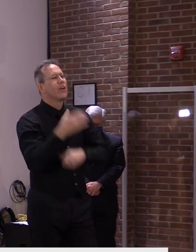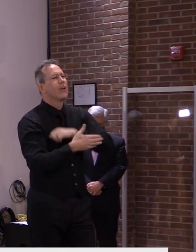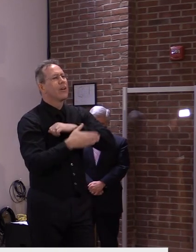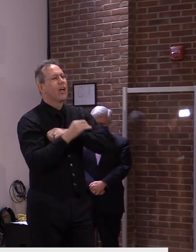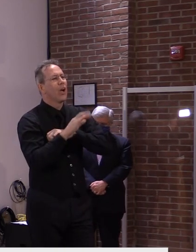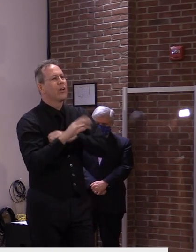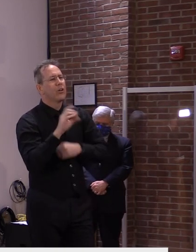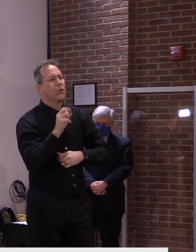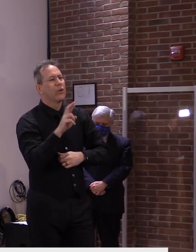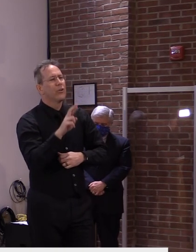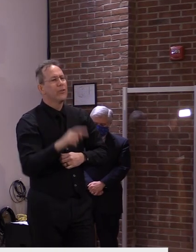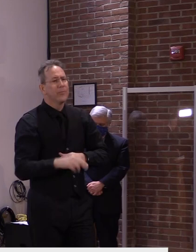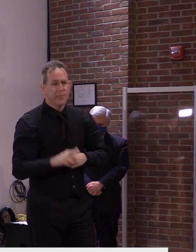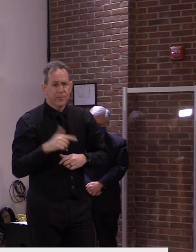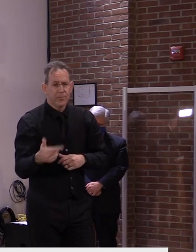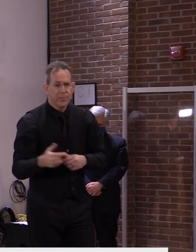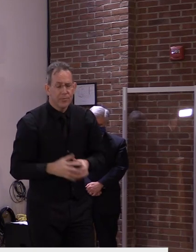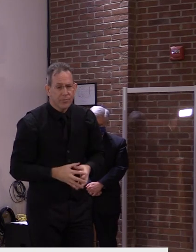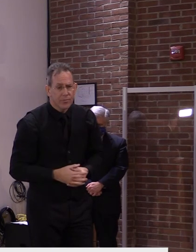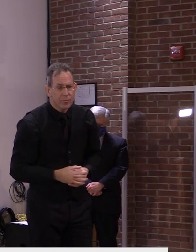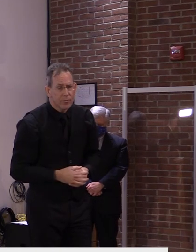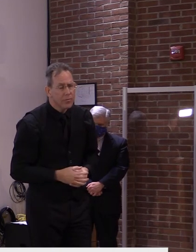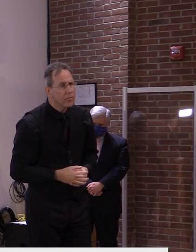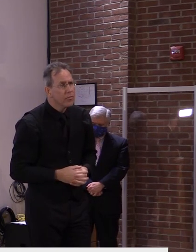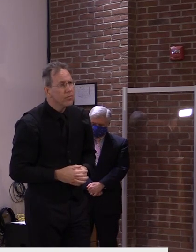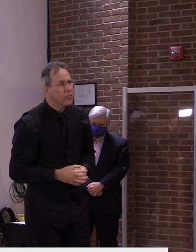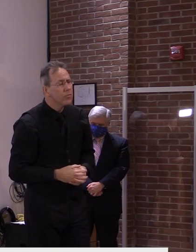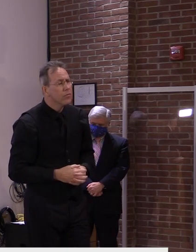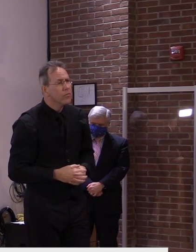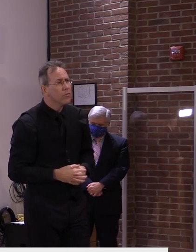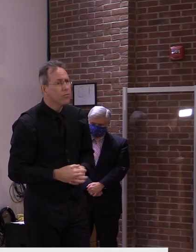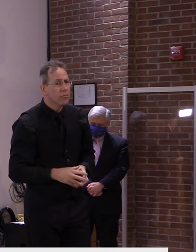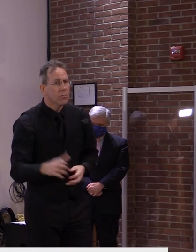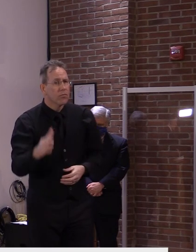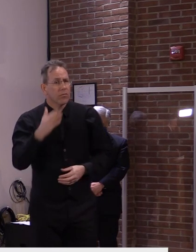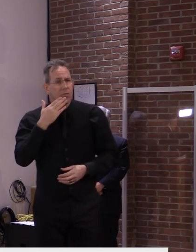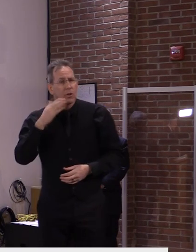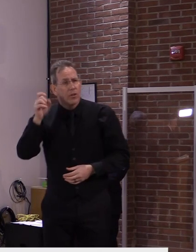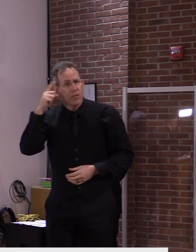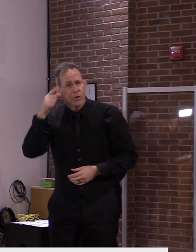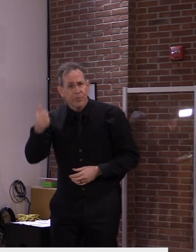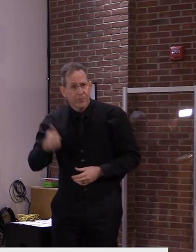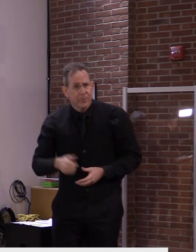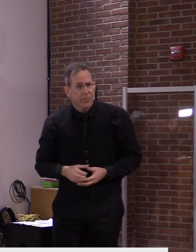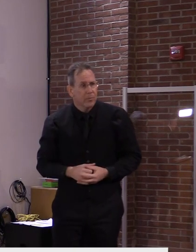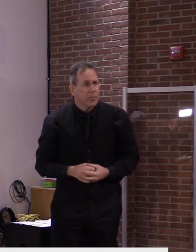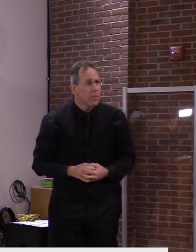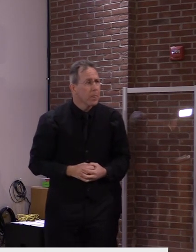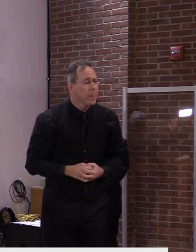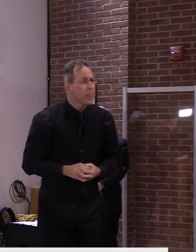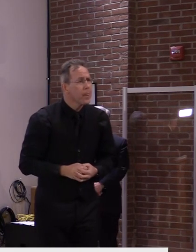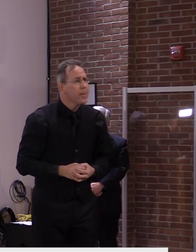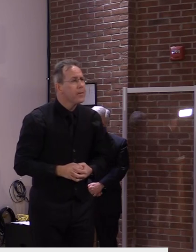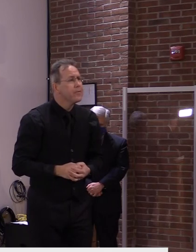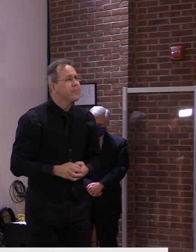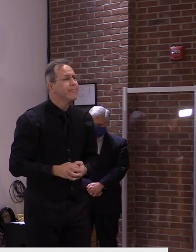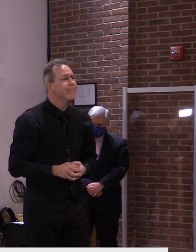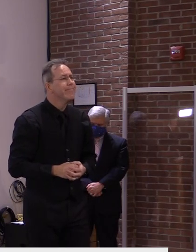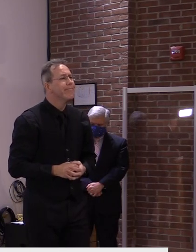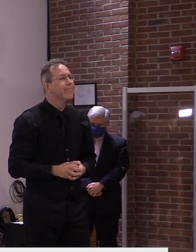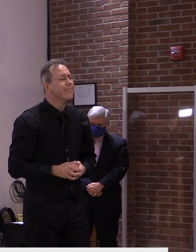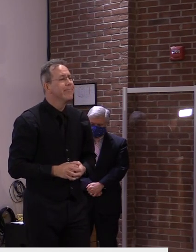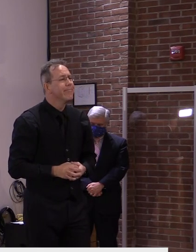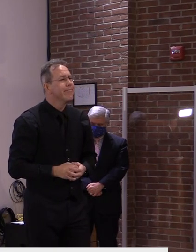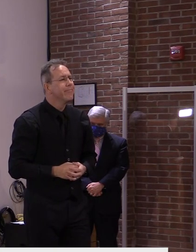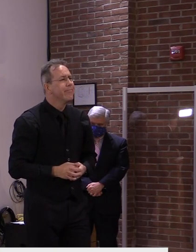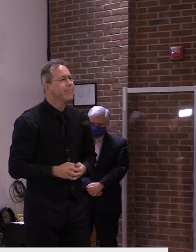Thank you, Rebecca and Governor. Good afternoon, Secretary Smith and staff. Just a quick follow-up on that. Secretary Smith,